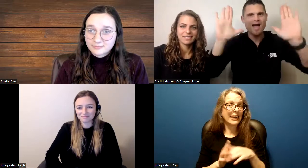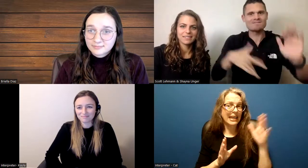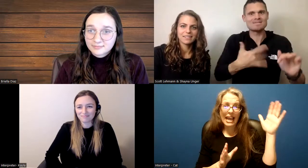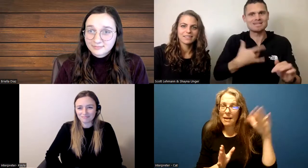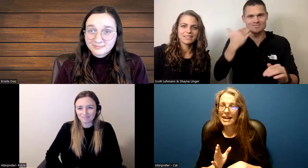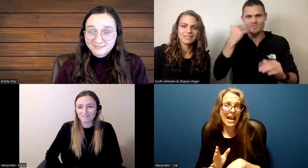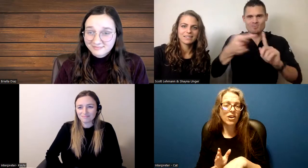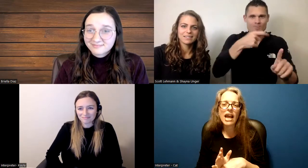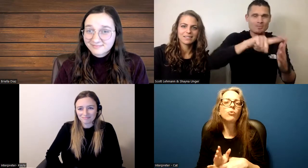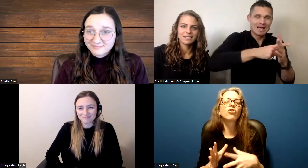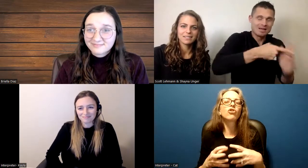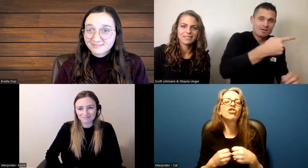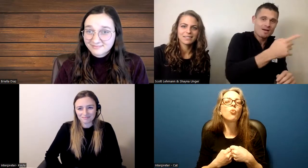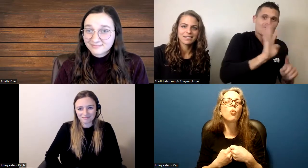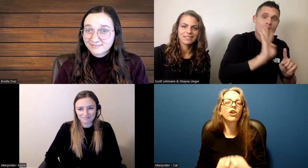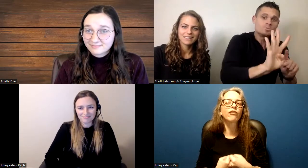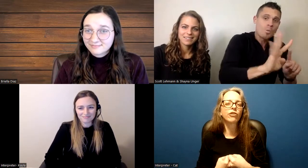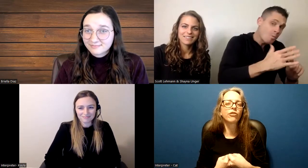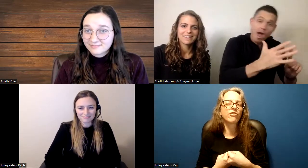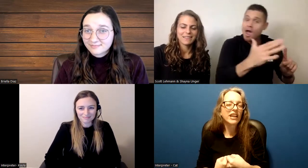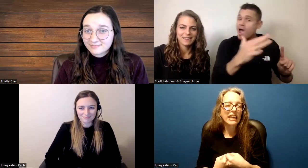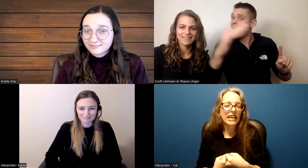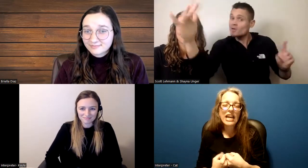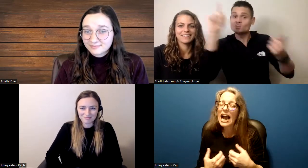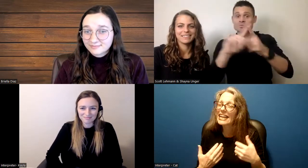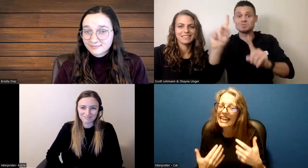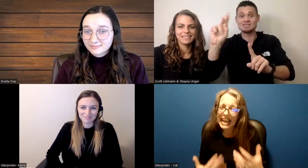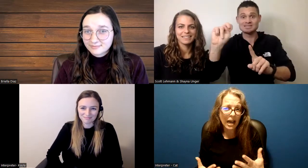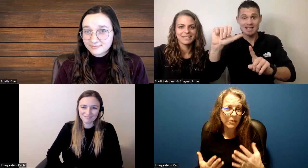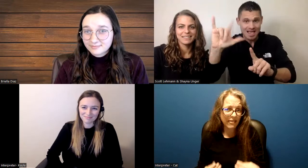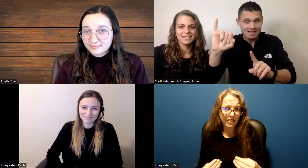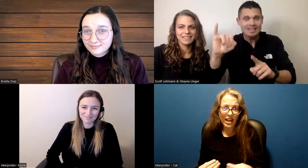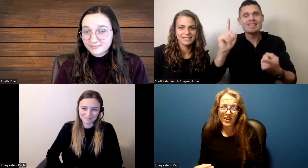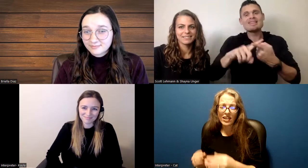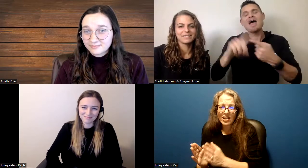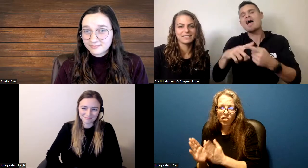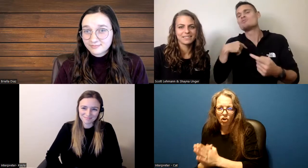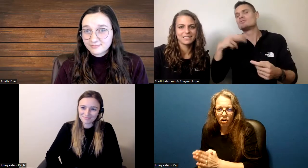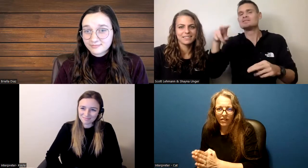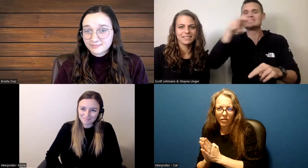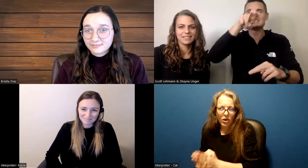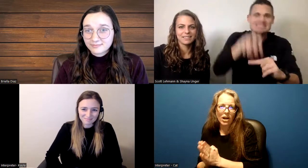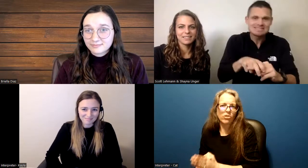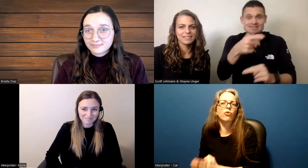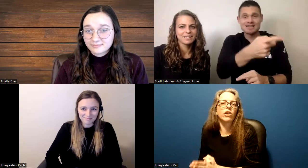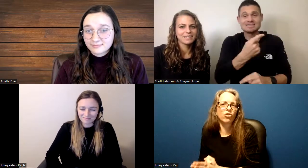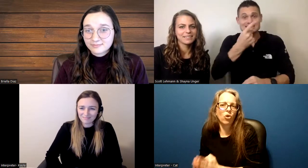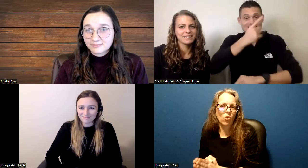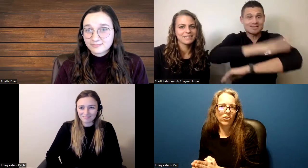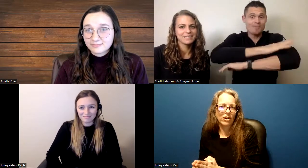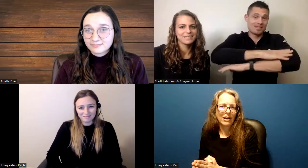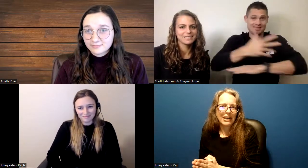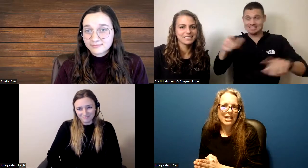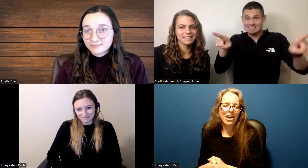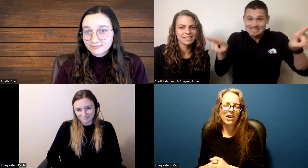and came back down. And it was such a wonderful feeling. Again, I'm emphasizing this started from when I was 4 years